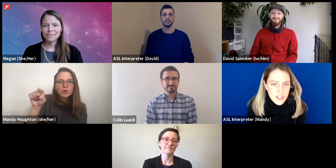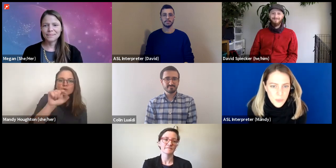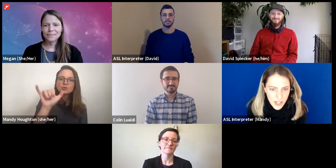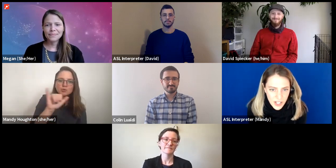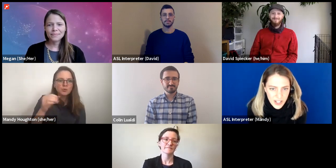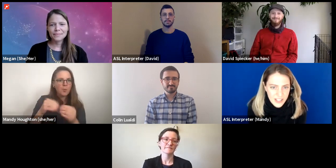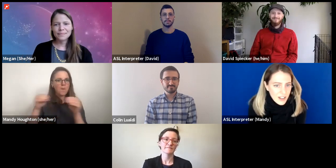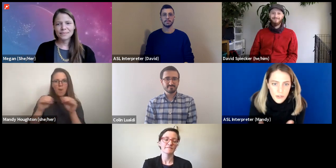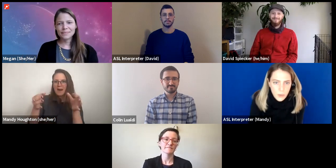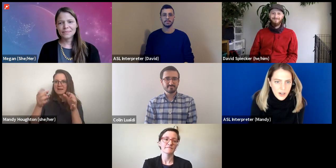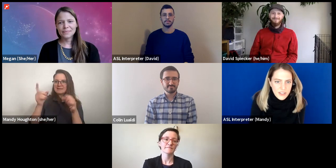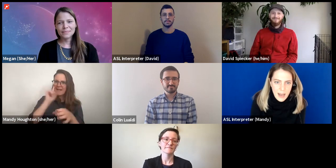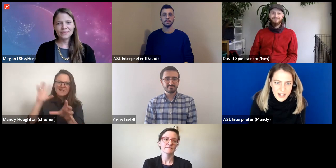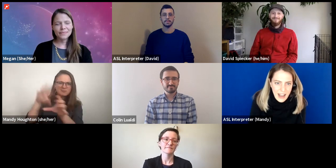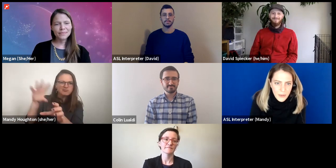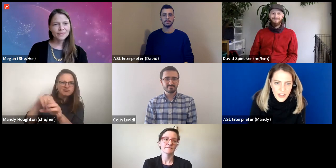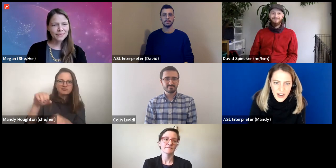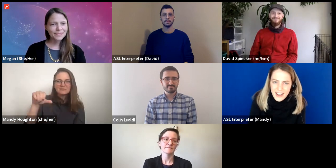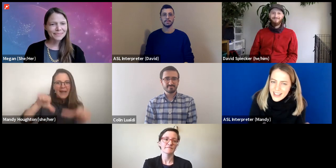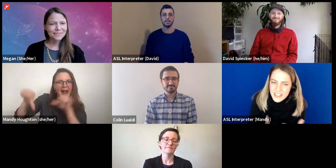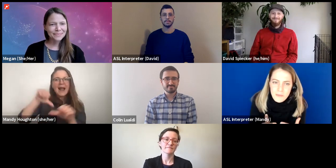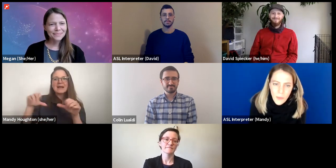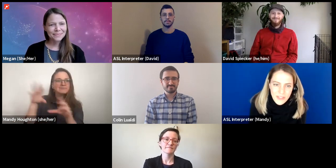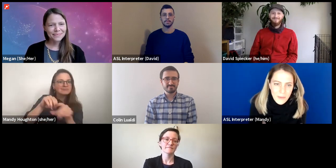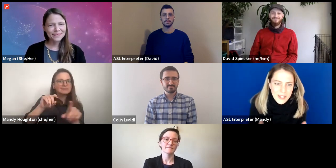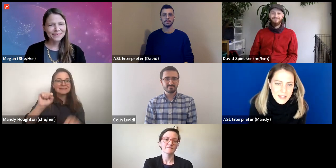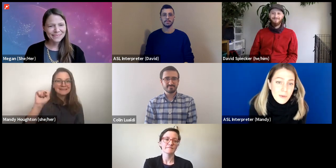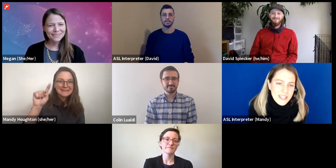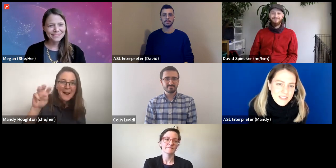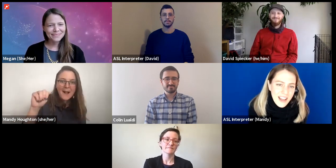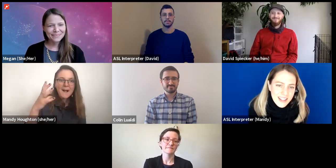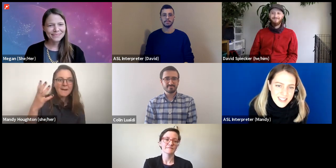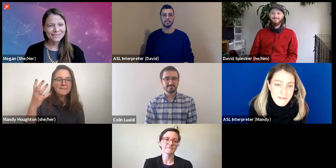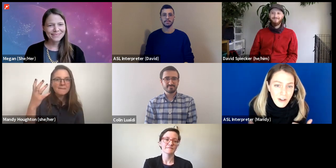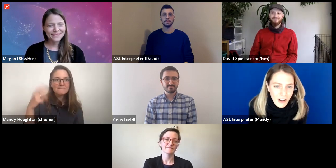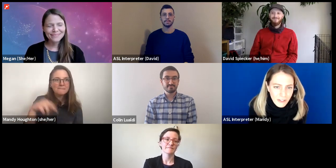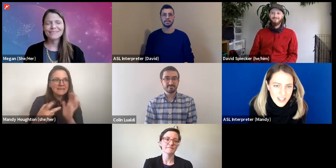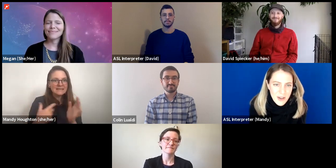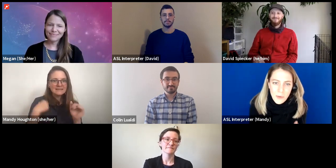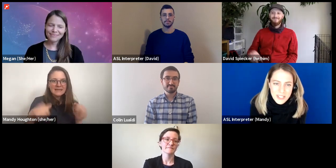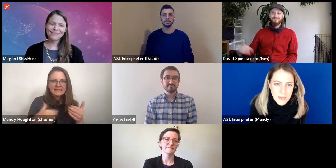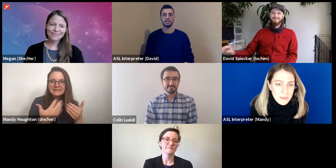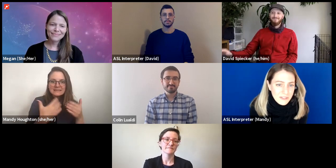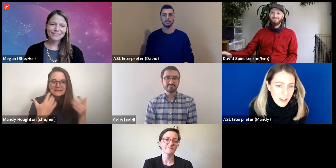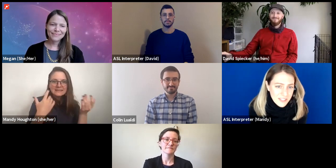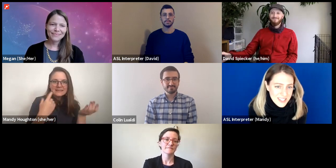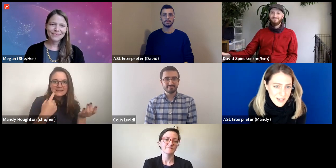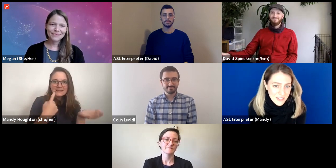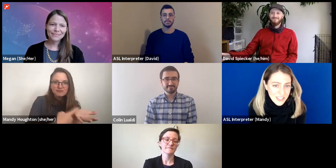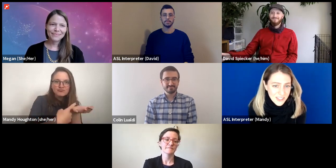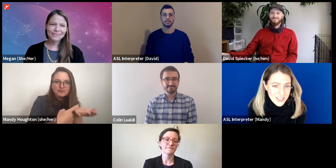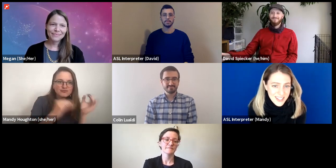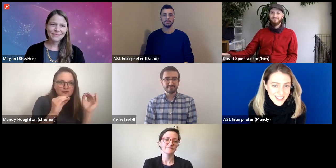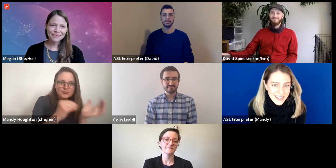So this work and other work that's happening out there, it's important that we see more deaf scientists involved, more deaf people involved in